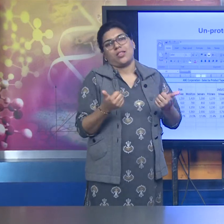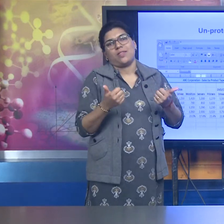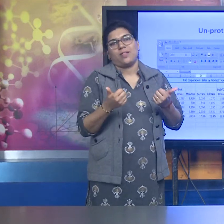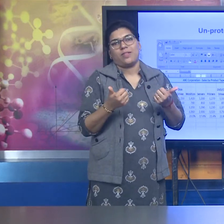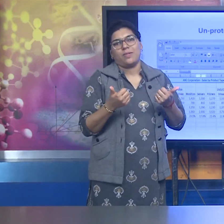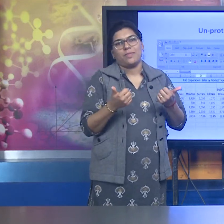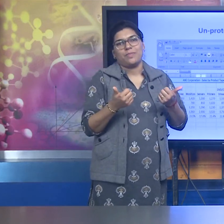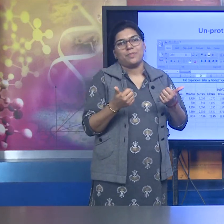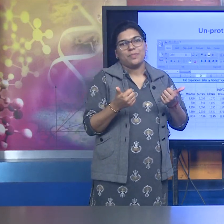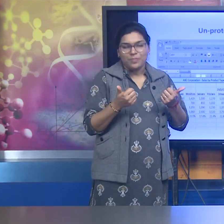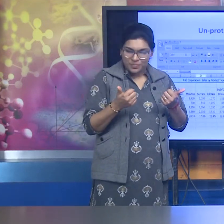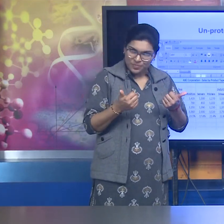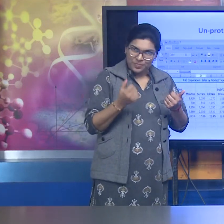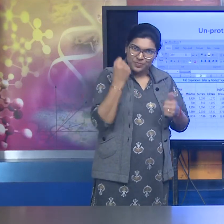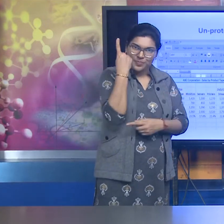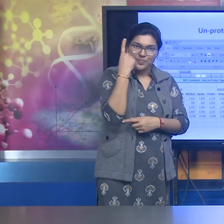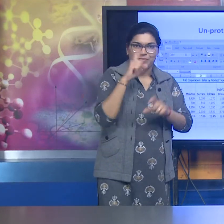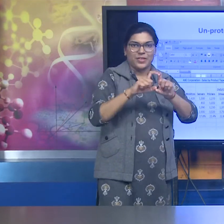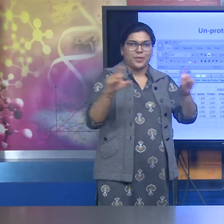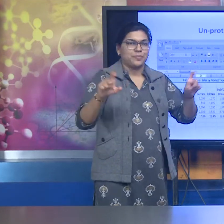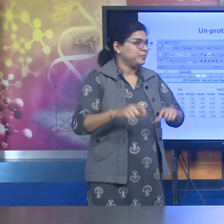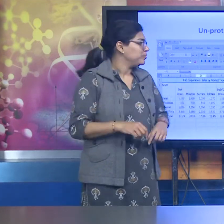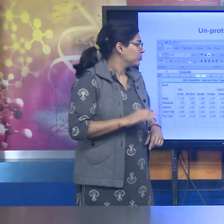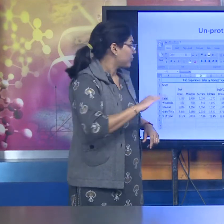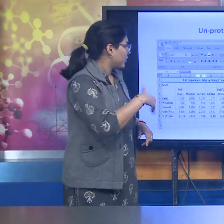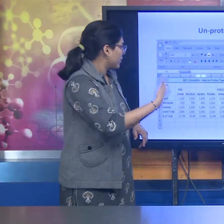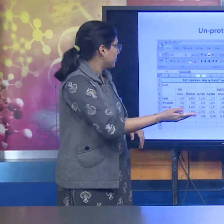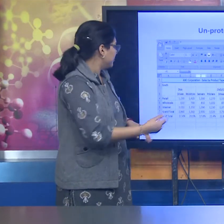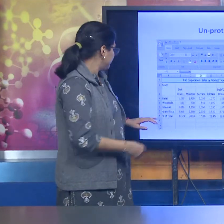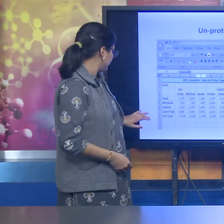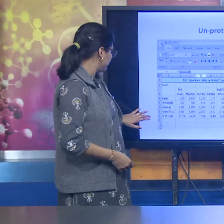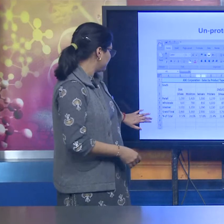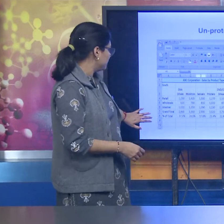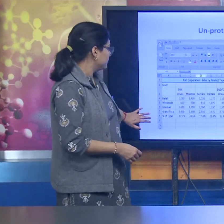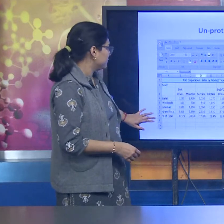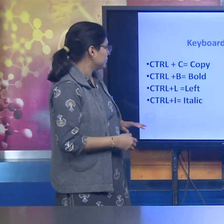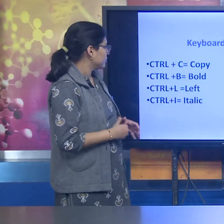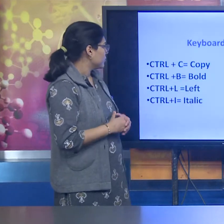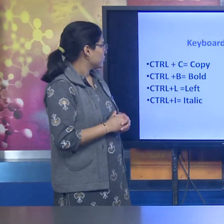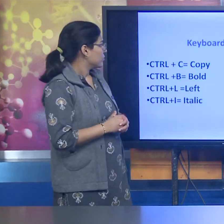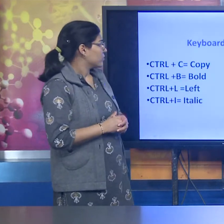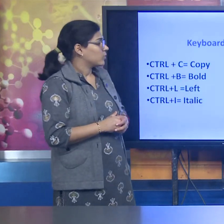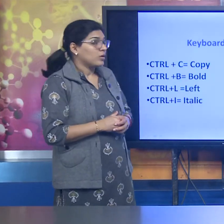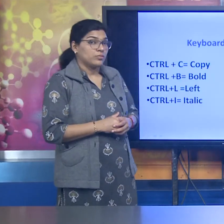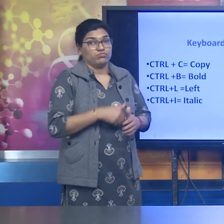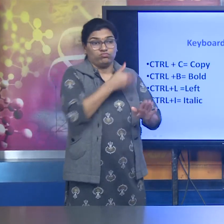And for unprotecting sheets also, you have to put a password.